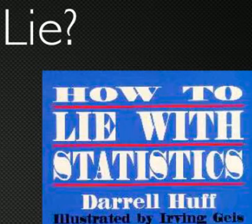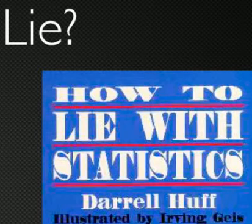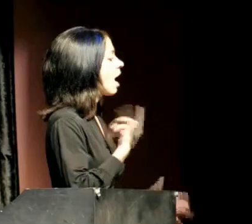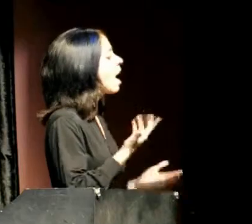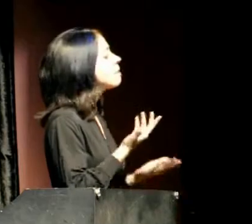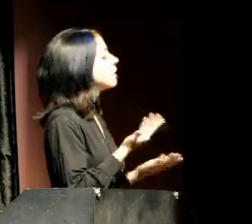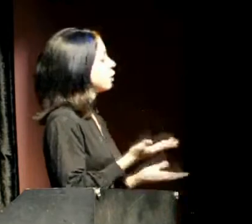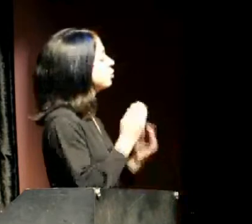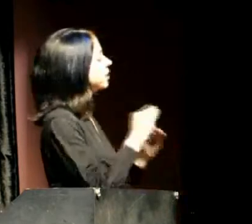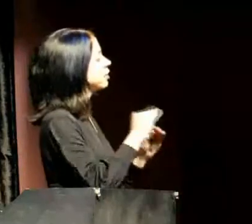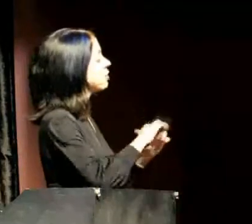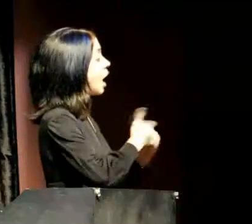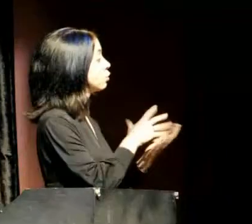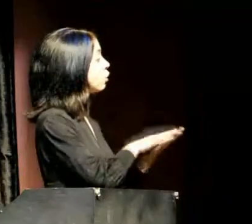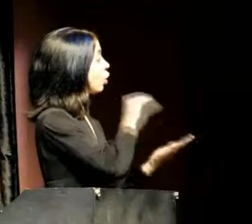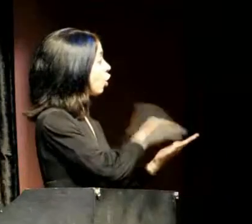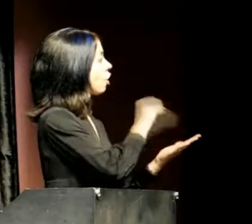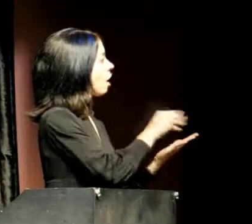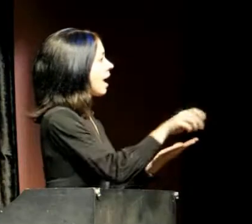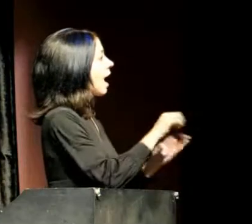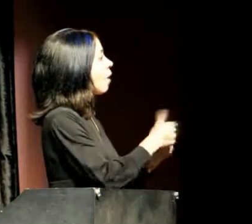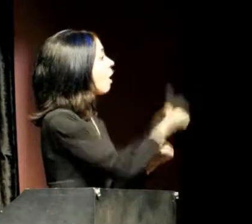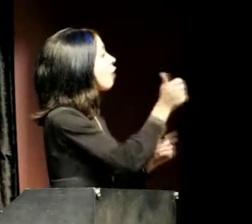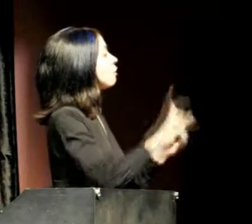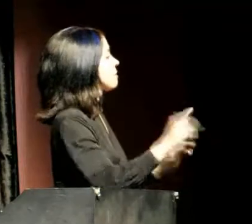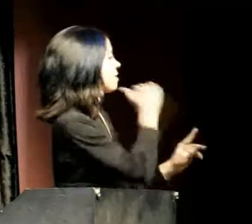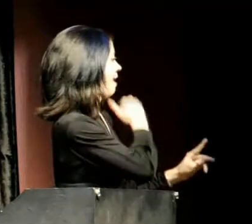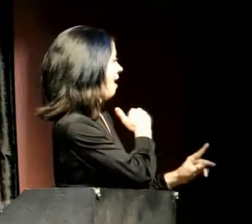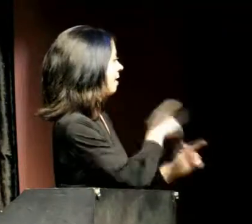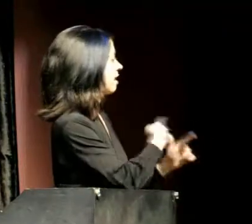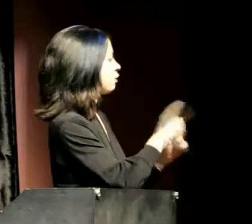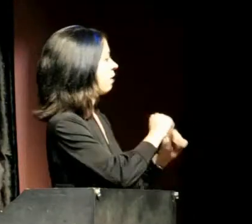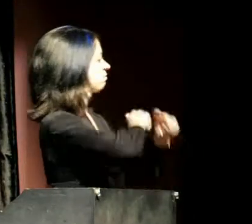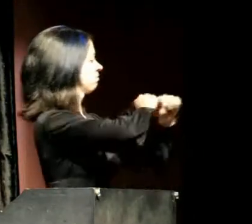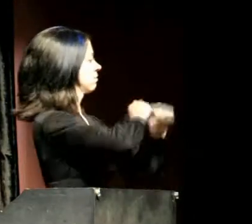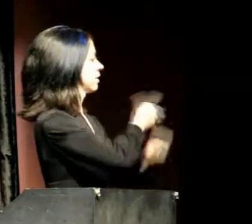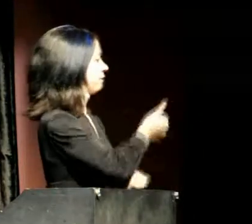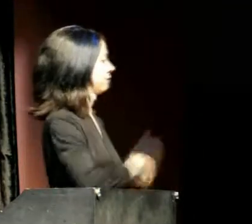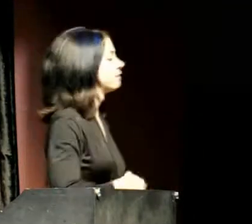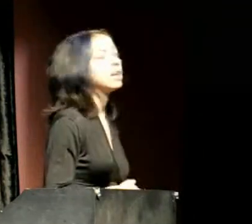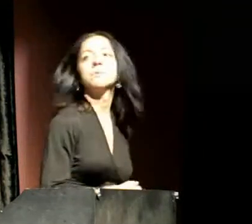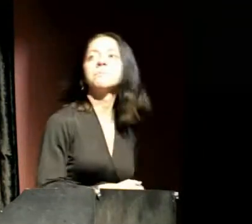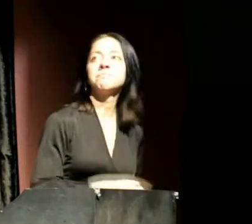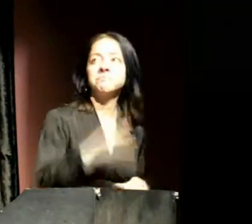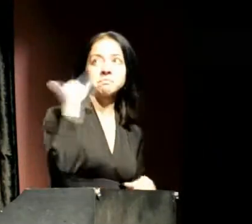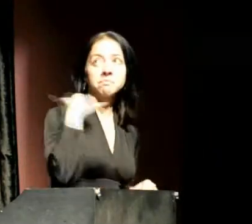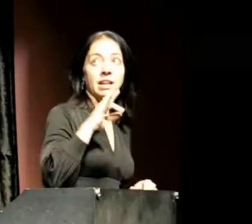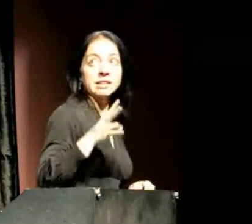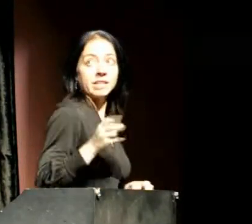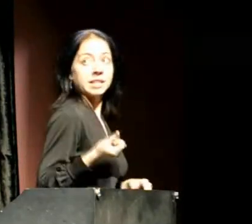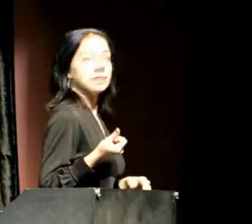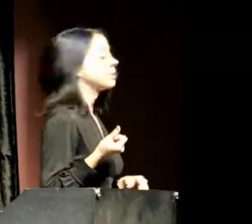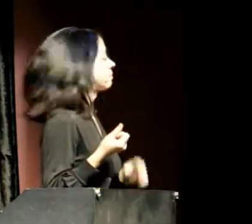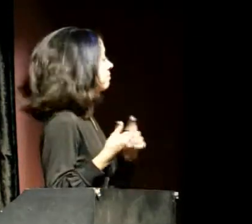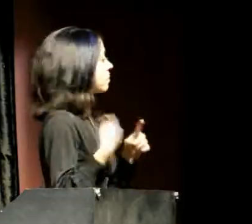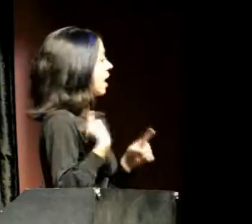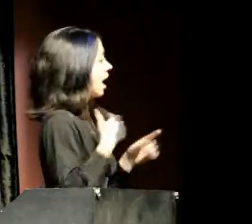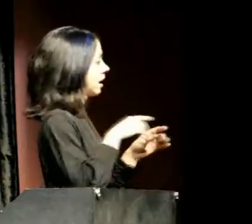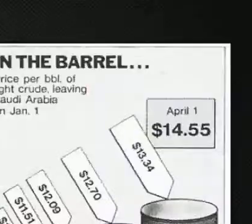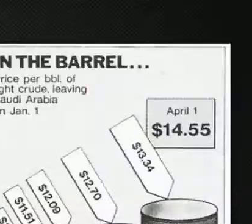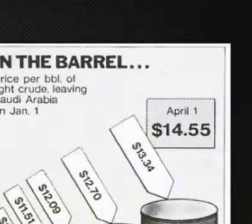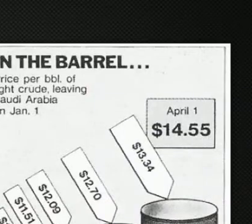tricks as a matter of self-defense. Let's start with this classic from the 70s, where a linear measurement, the increase